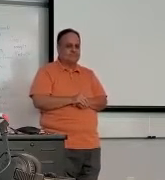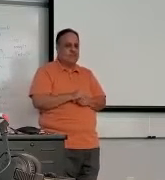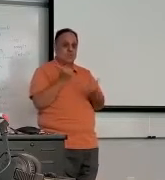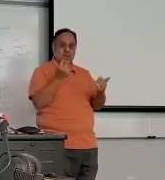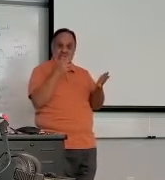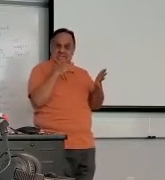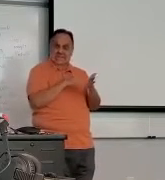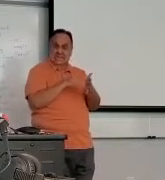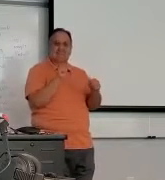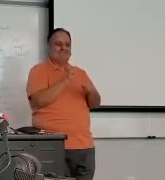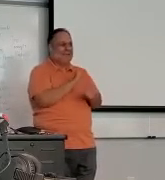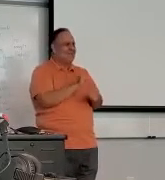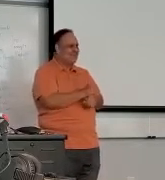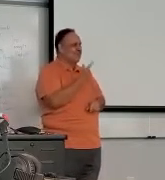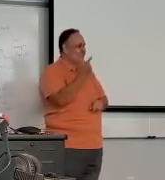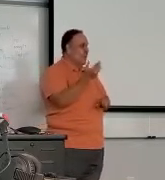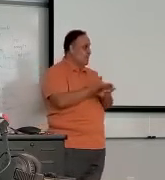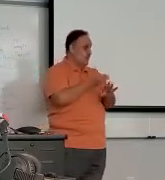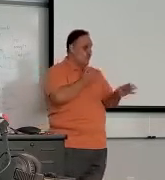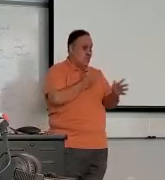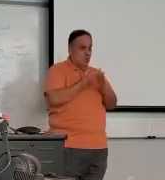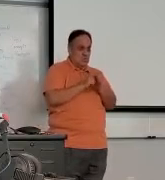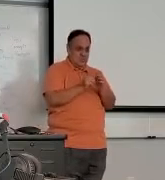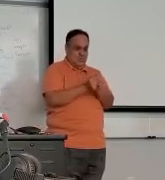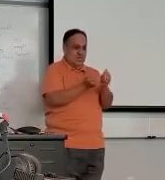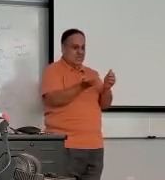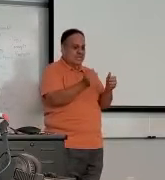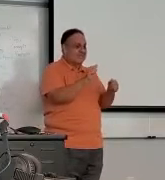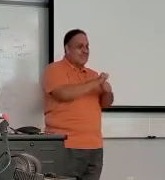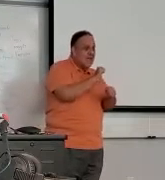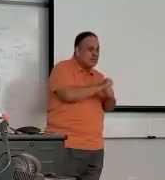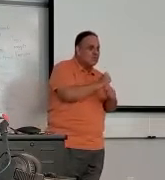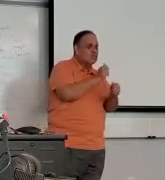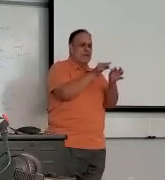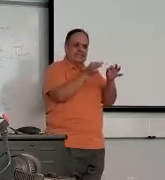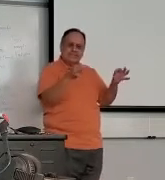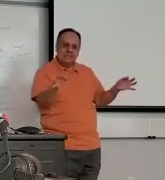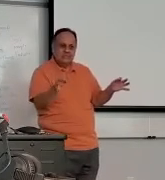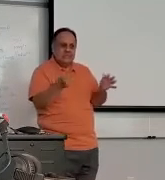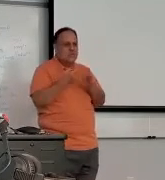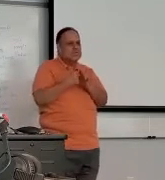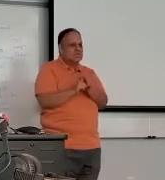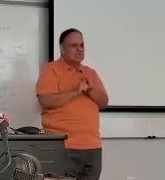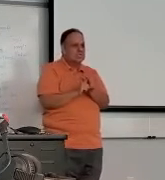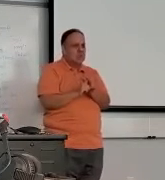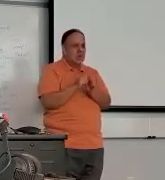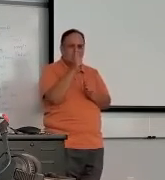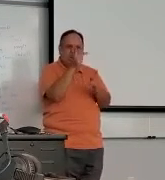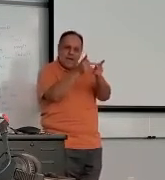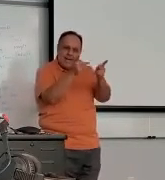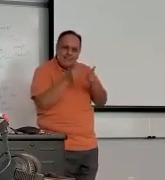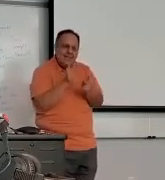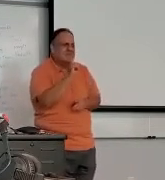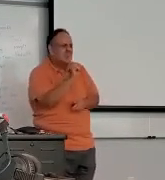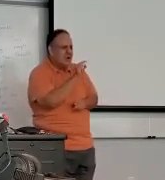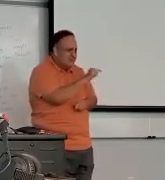we can get into algebra and all the things that you think about, equations and all that stuff, we need to start somewhere. And so what we're going to do in this section,